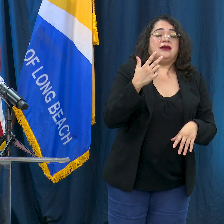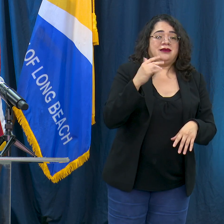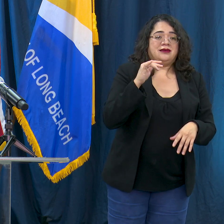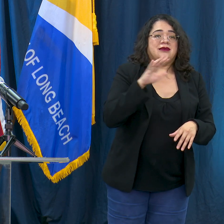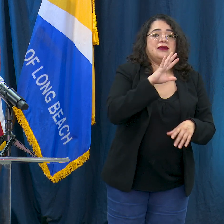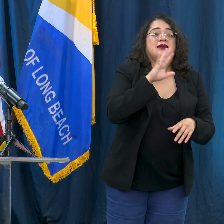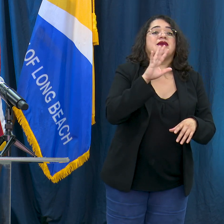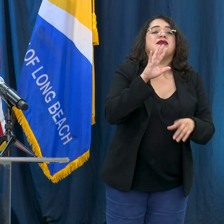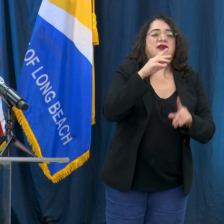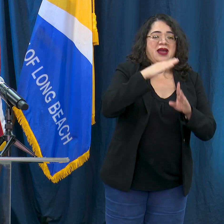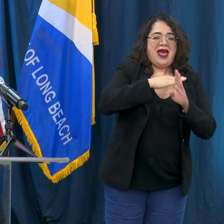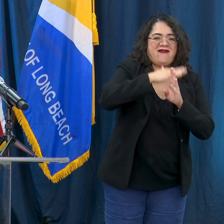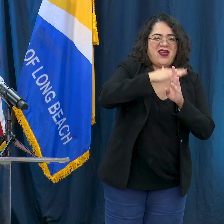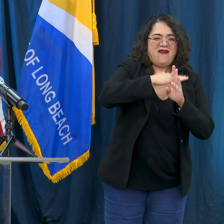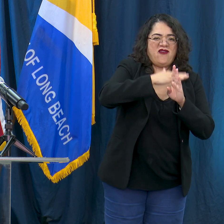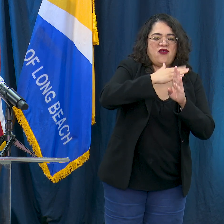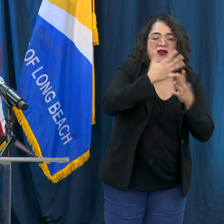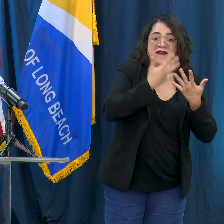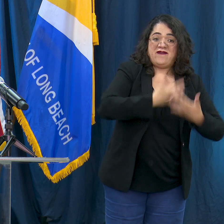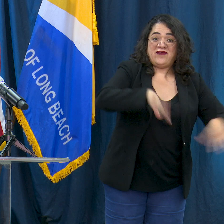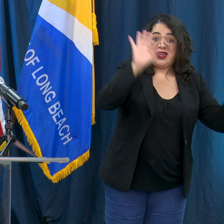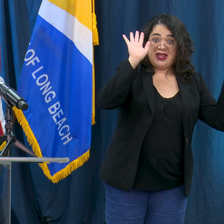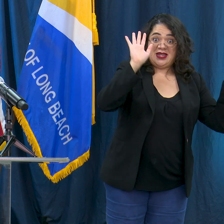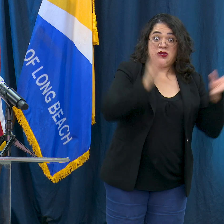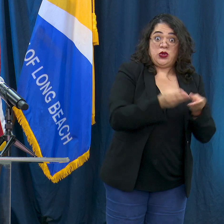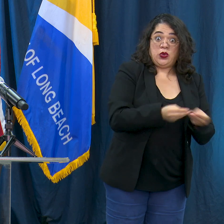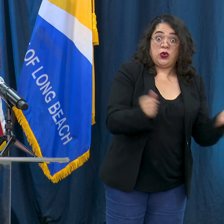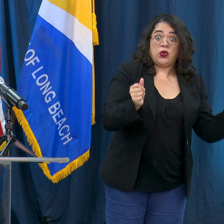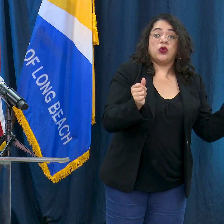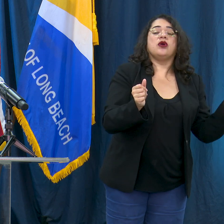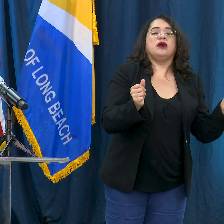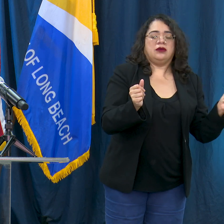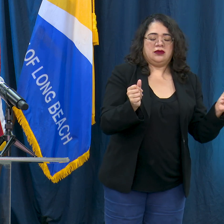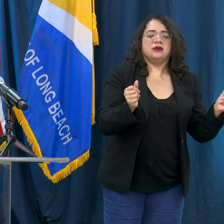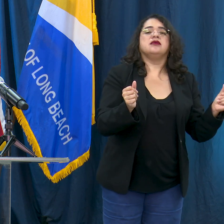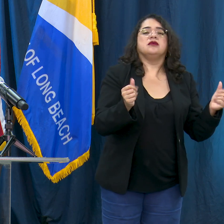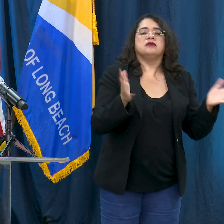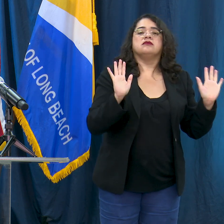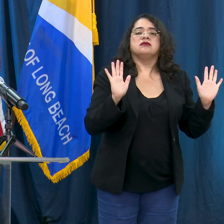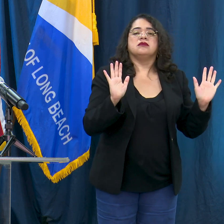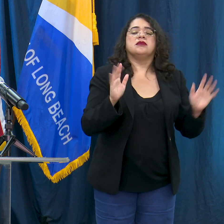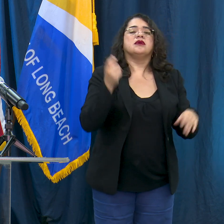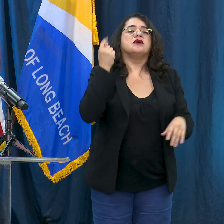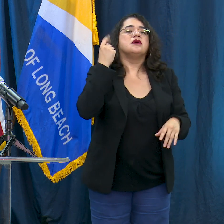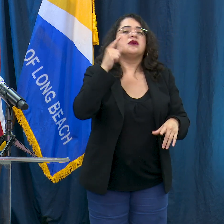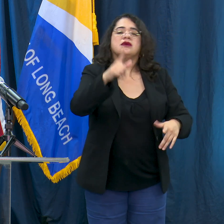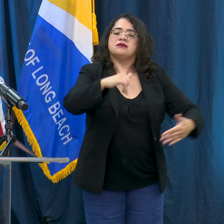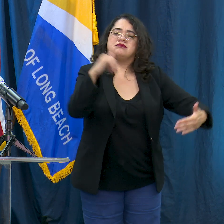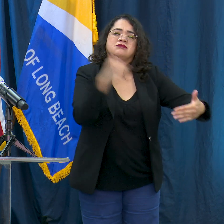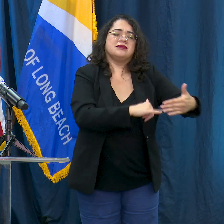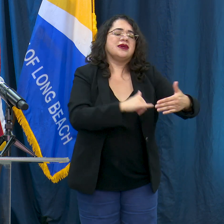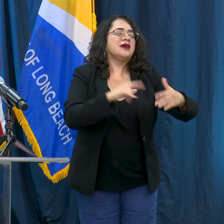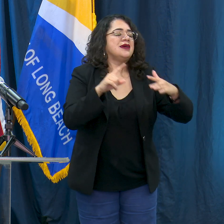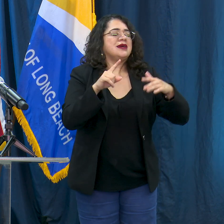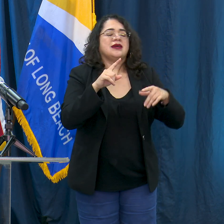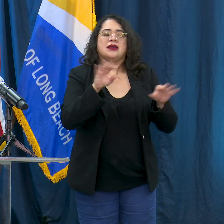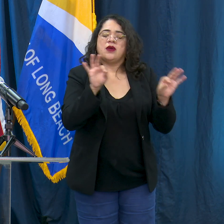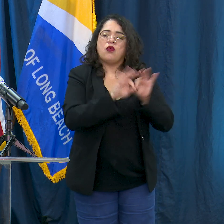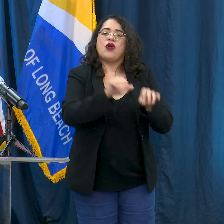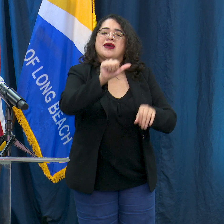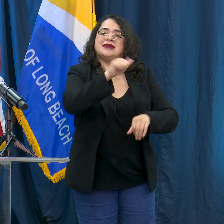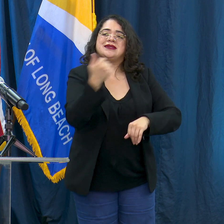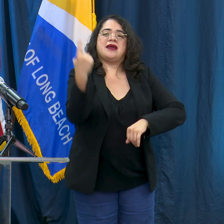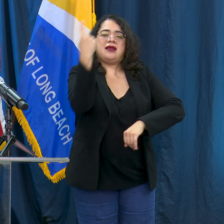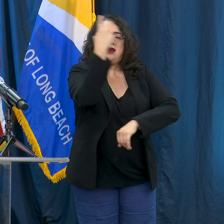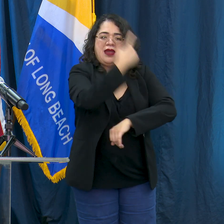you are asymptomatic and you are tested, you just have to stay that whole time. Whether you feel fine the whole time, you are staying at least 10